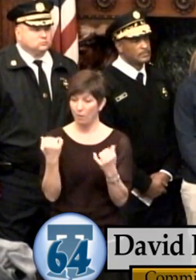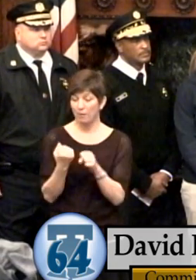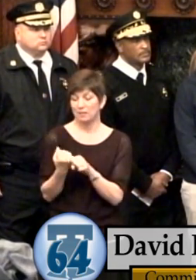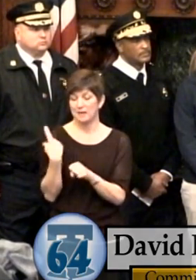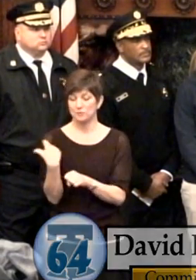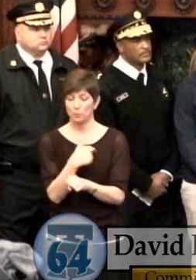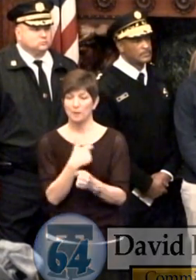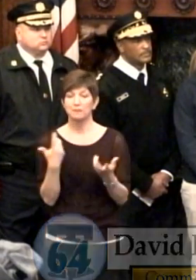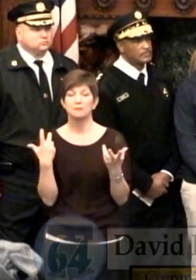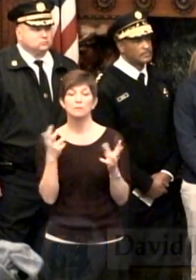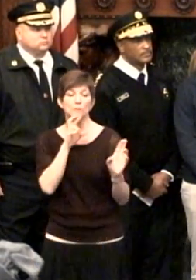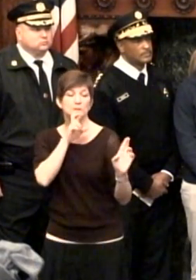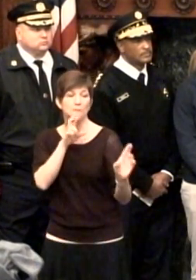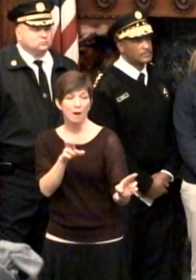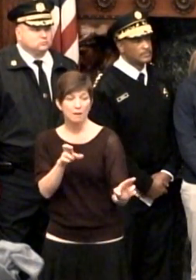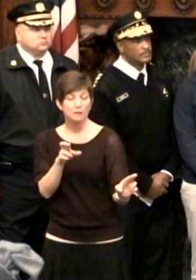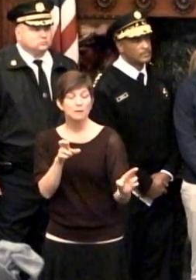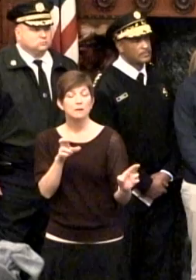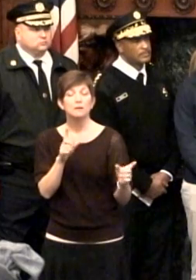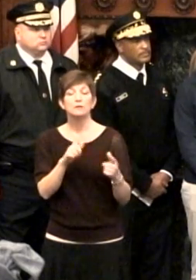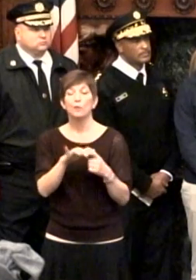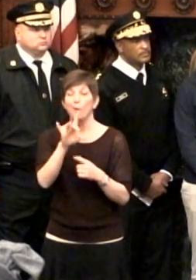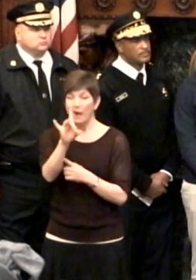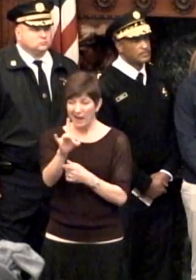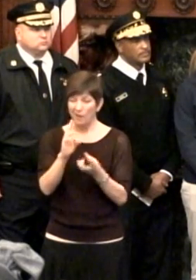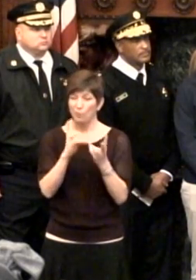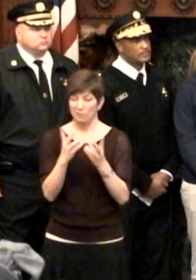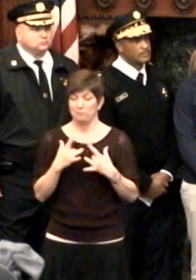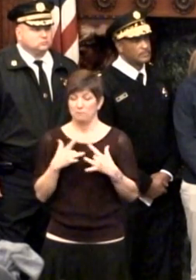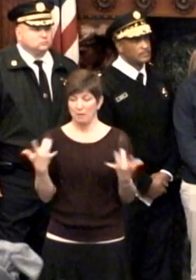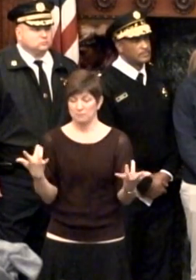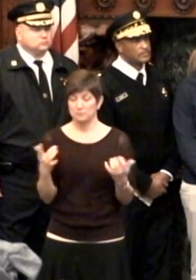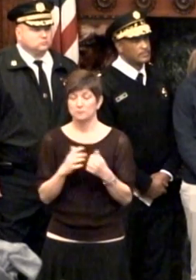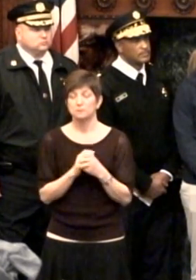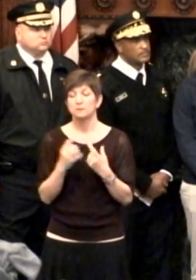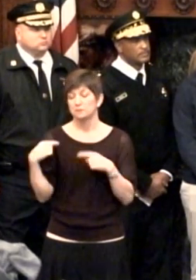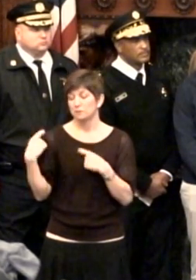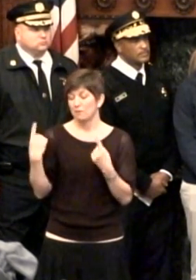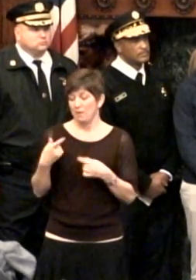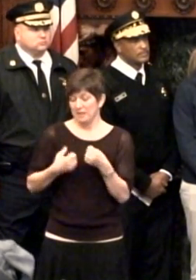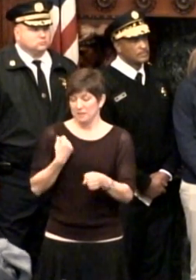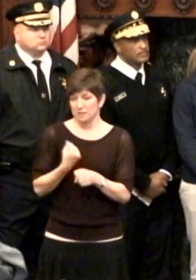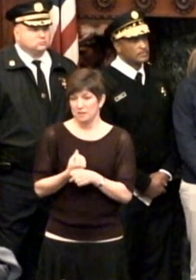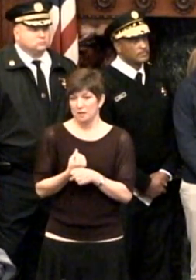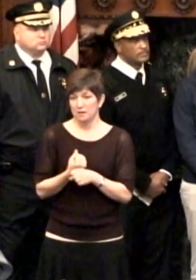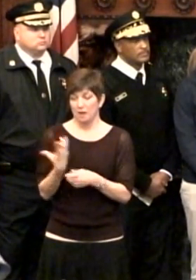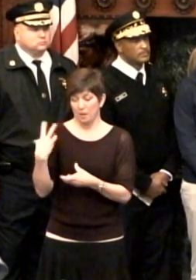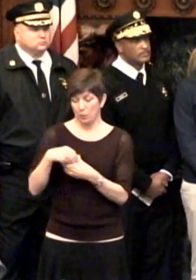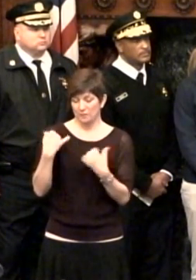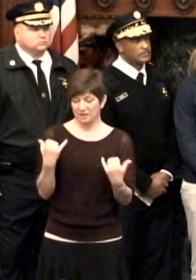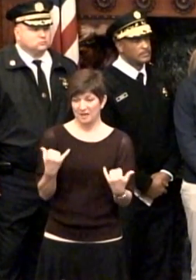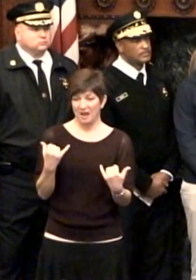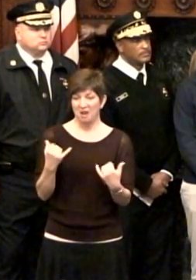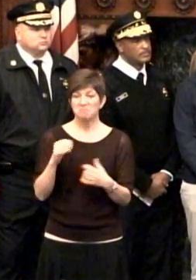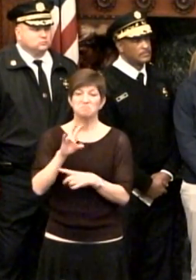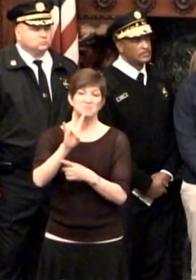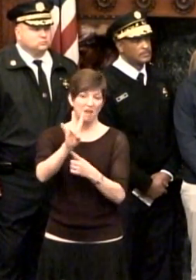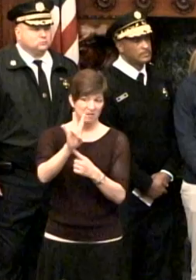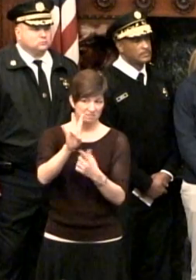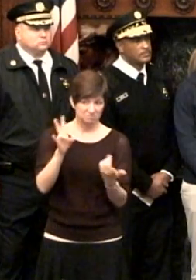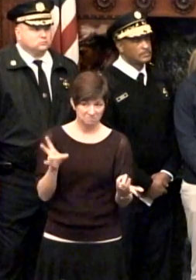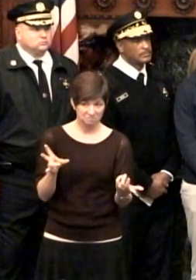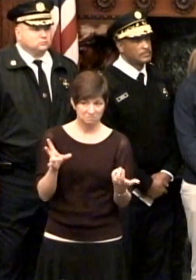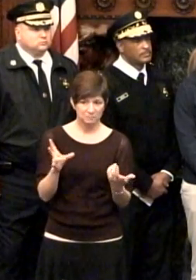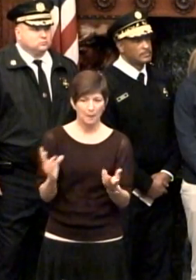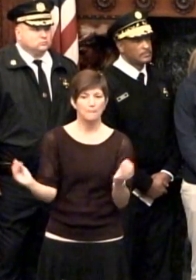winter we had responded to 8 winter weather events. So far this year with today's event, we're up to number 7, and there's